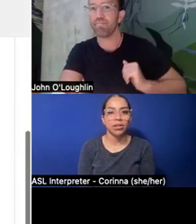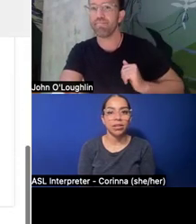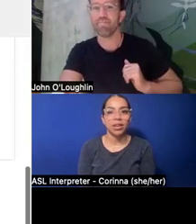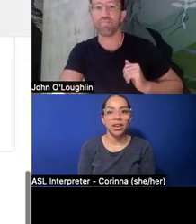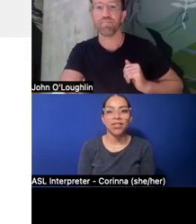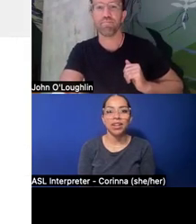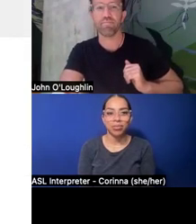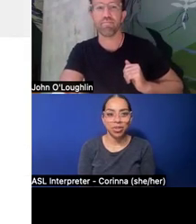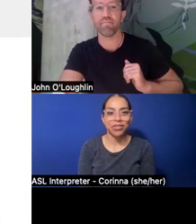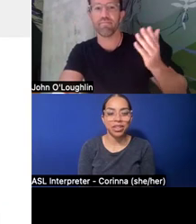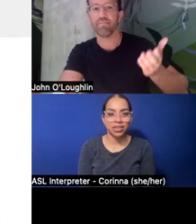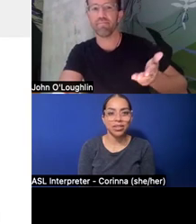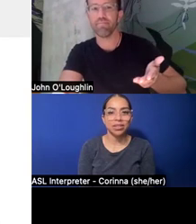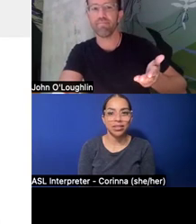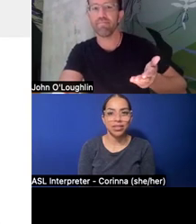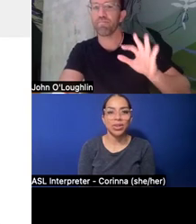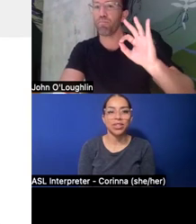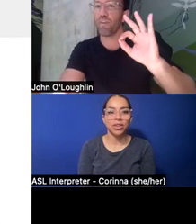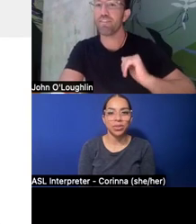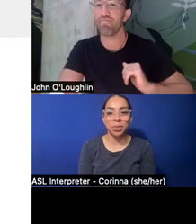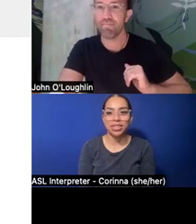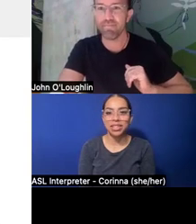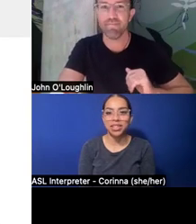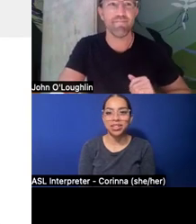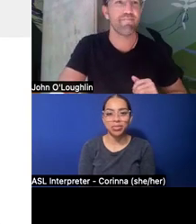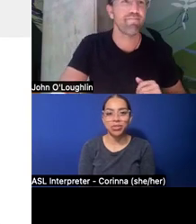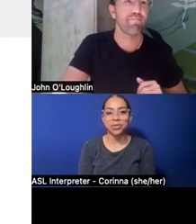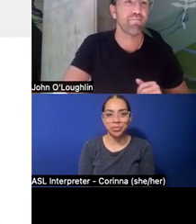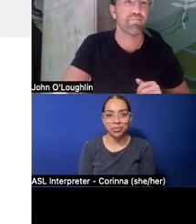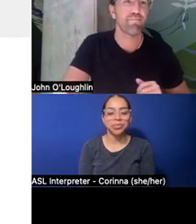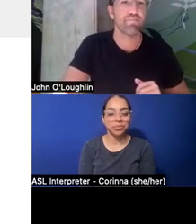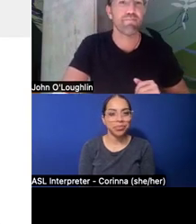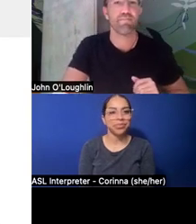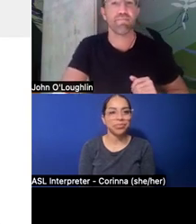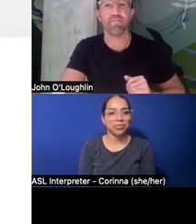Okay. All right, perfect. So I see all the responses here. Beautiful.